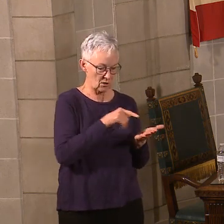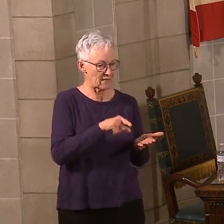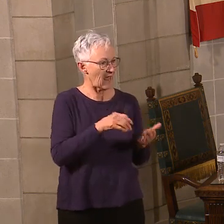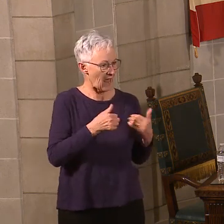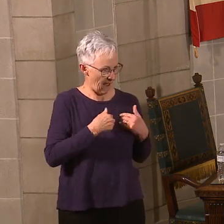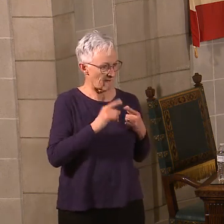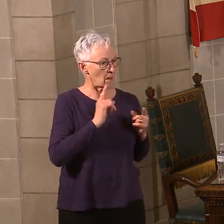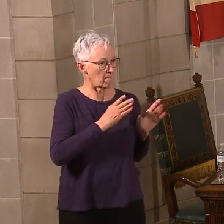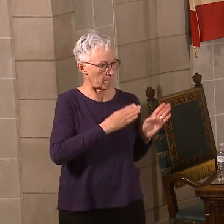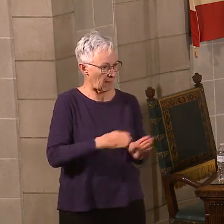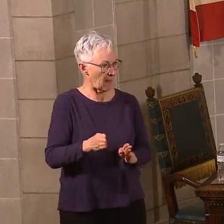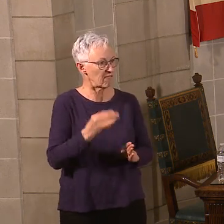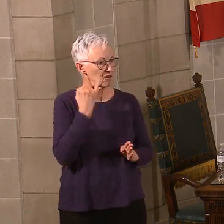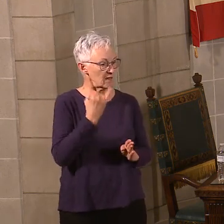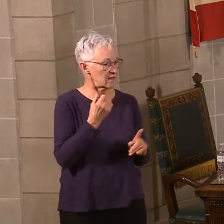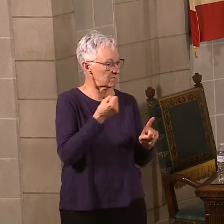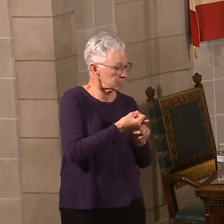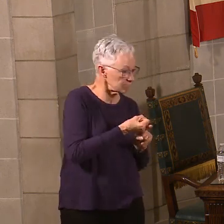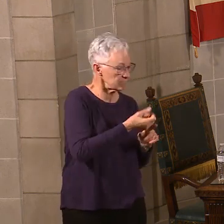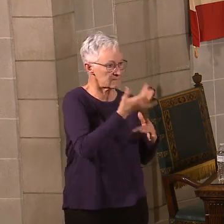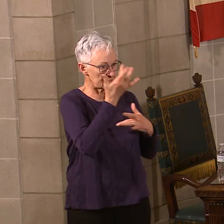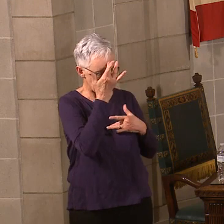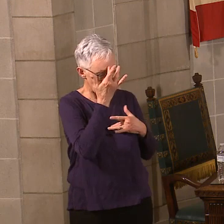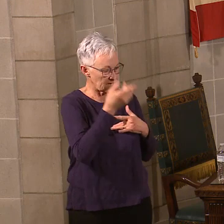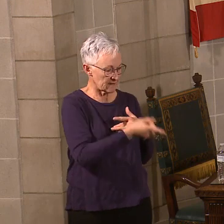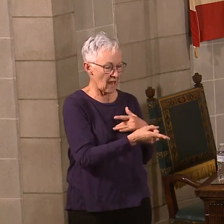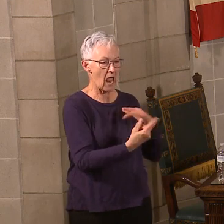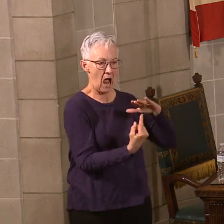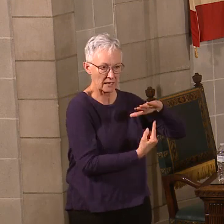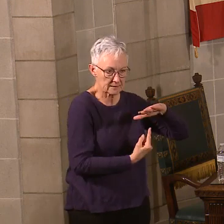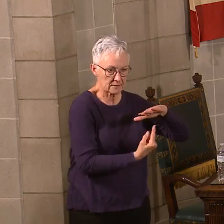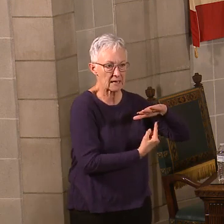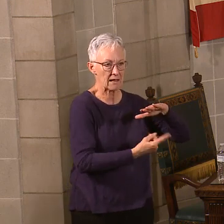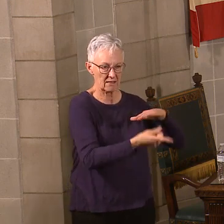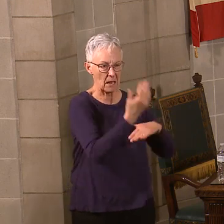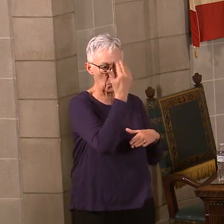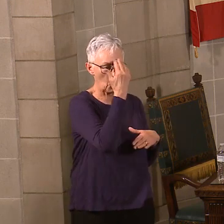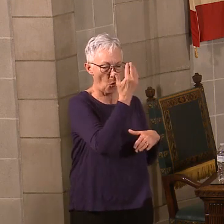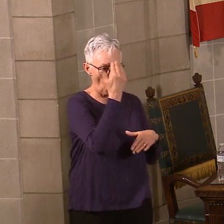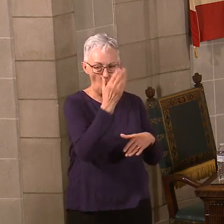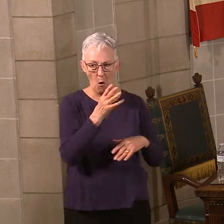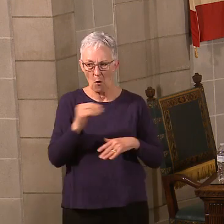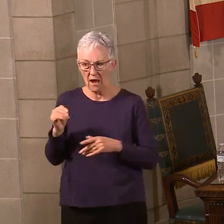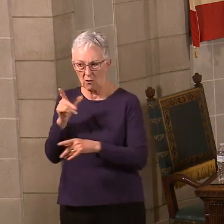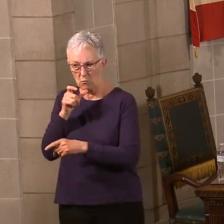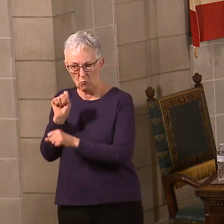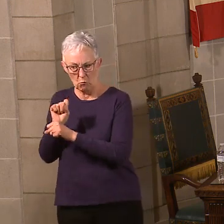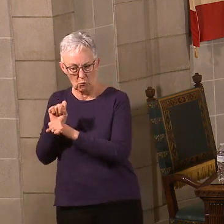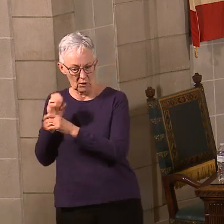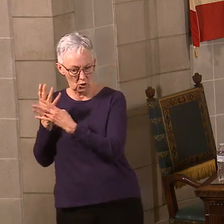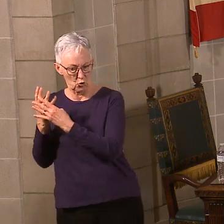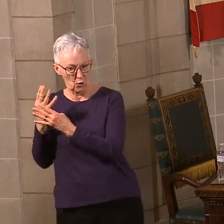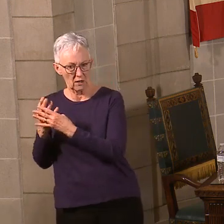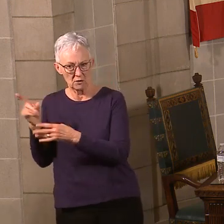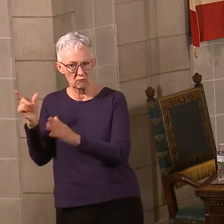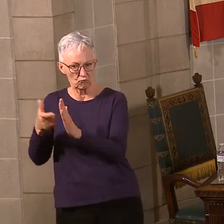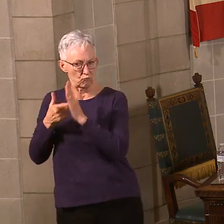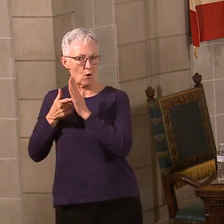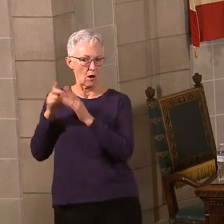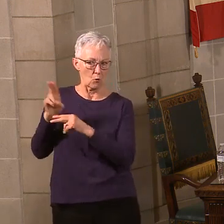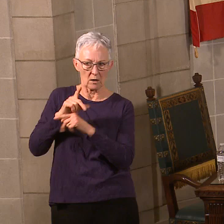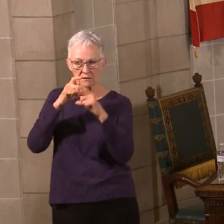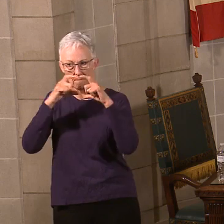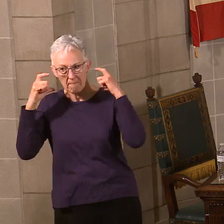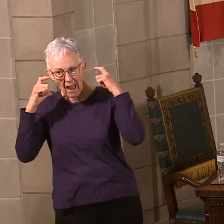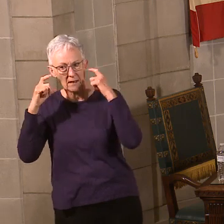steps like we announced on Friday with regard to our corrections workers all wearing masks and that sort of thing. So they are implementing steps to be able to help keep the